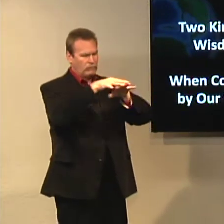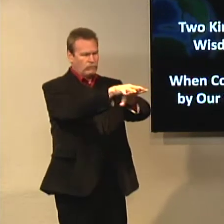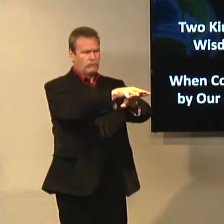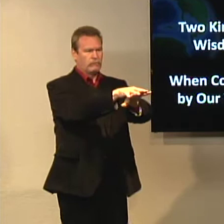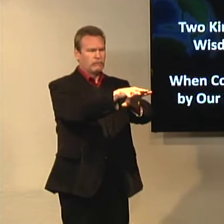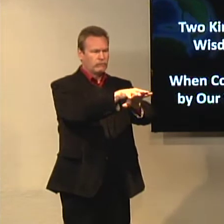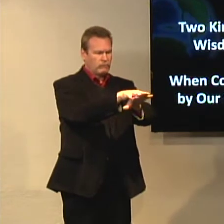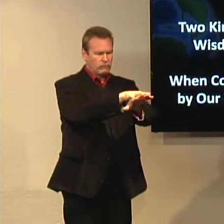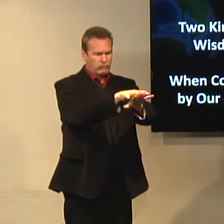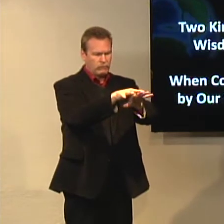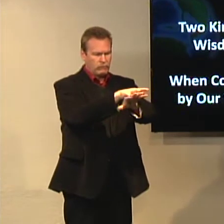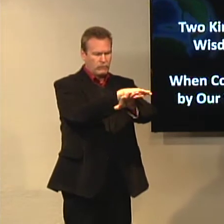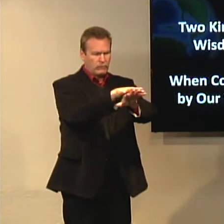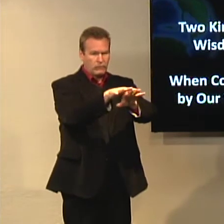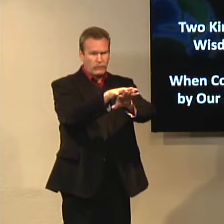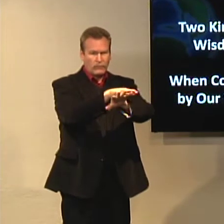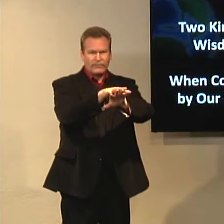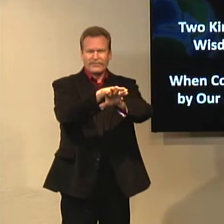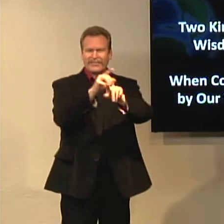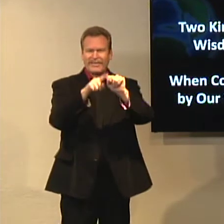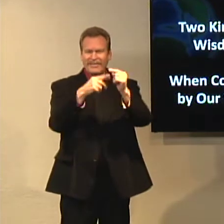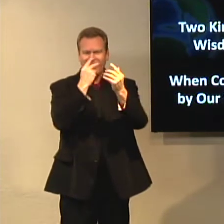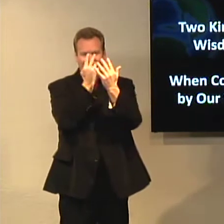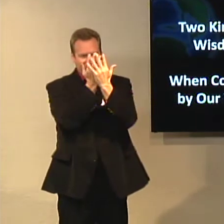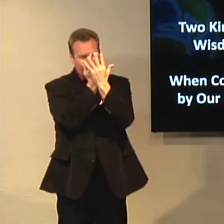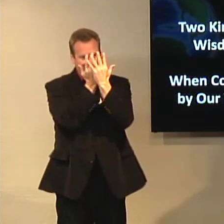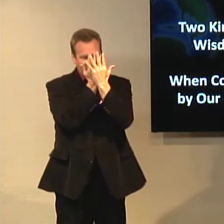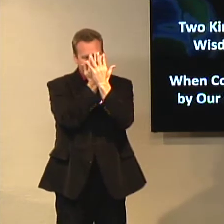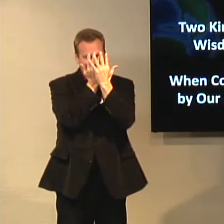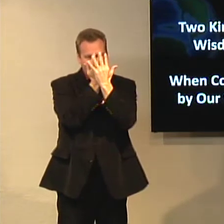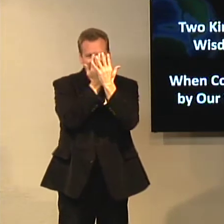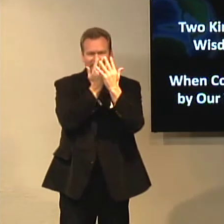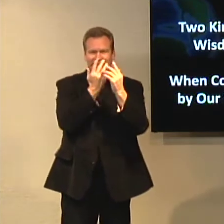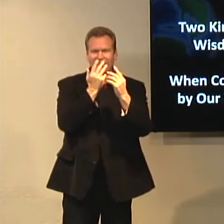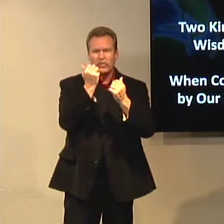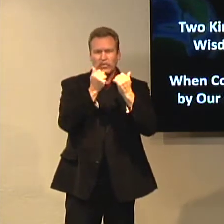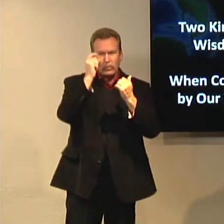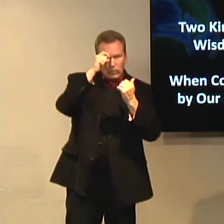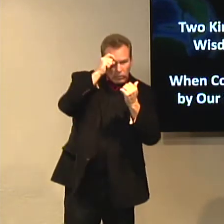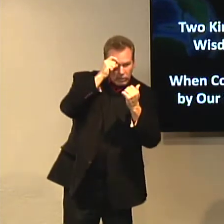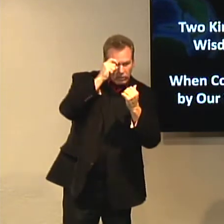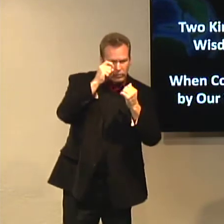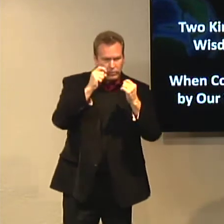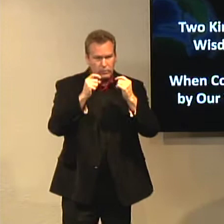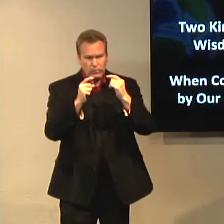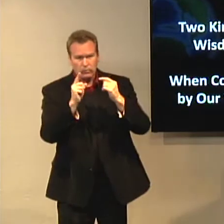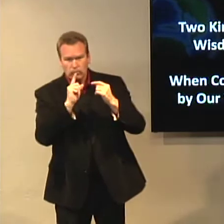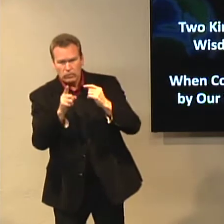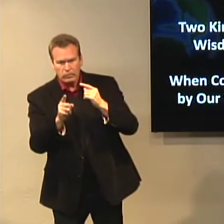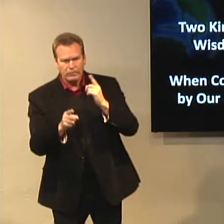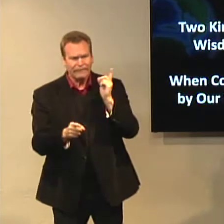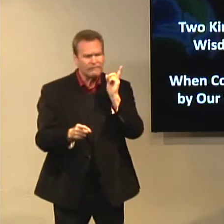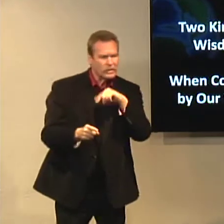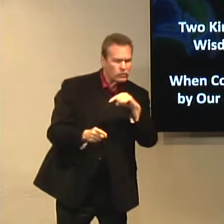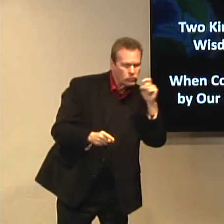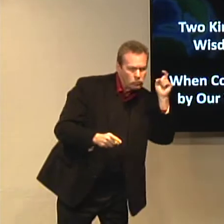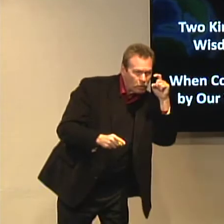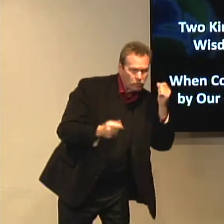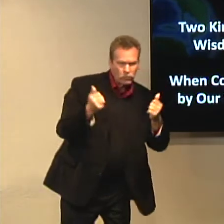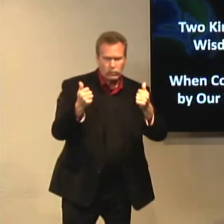can try to intermingle God's wisdom with the world's wisdom. Is it true or false